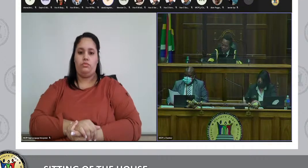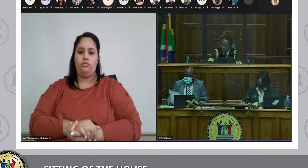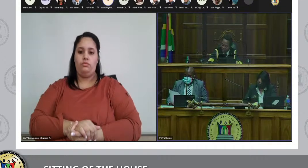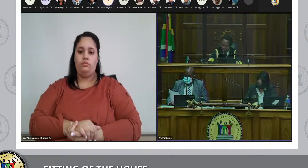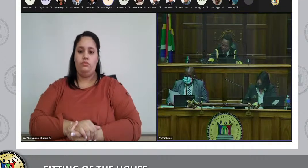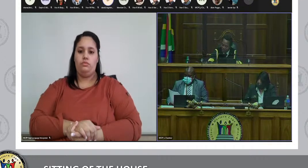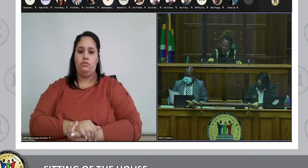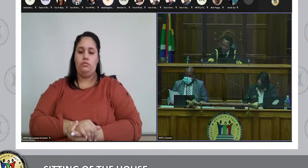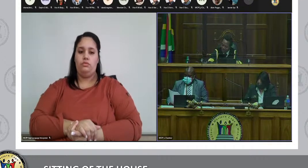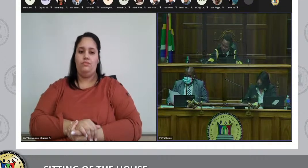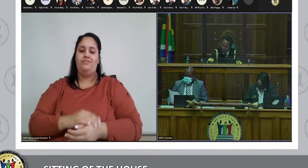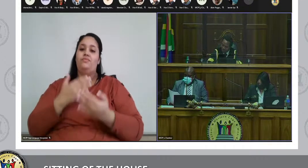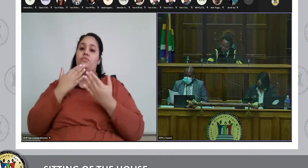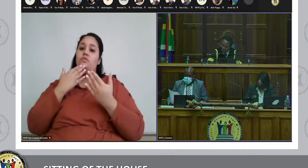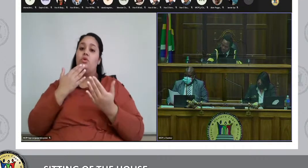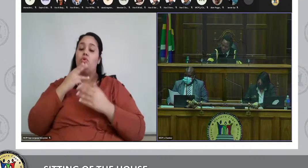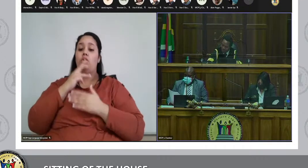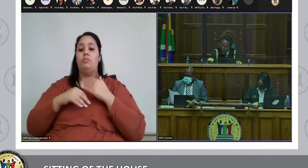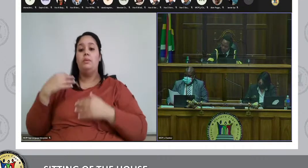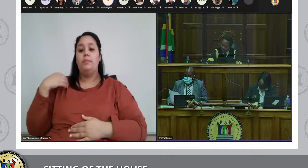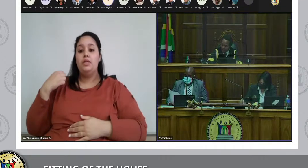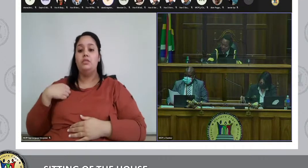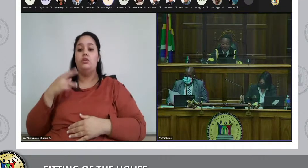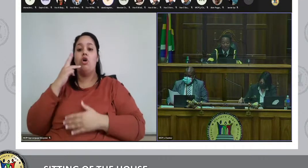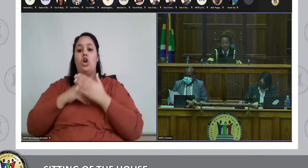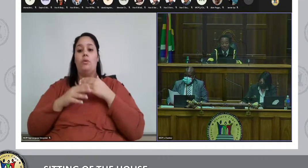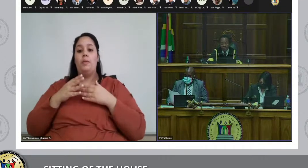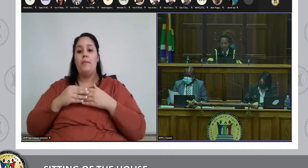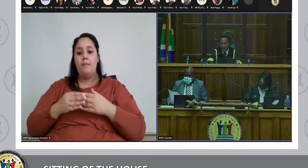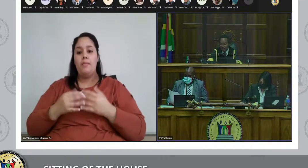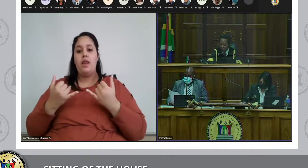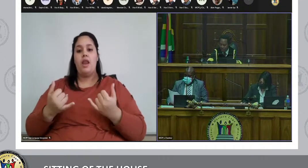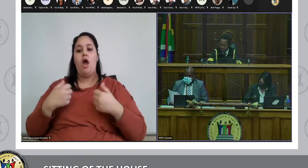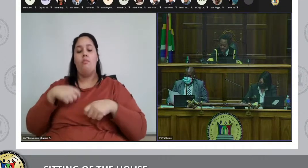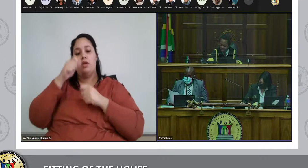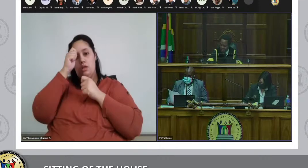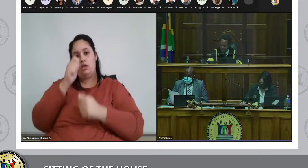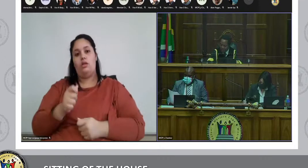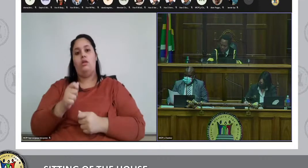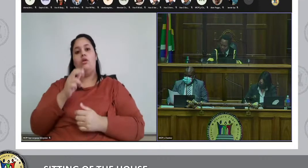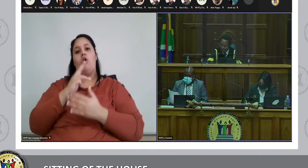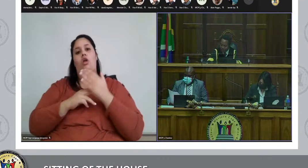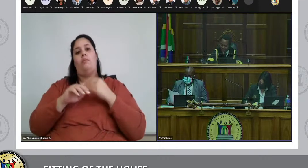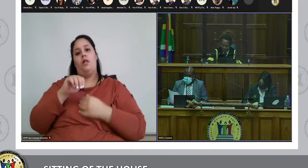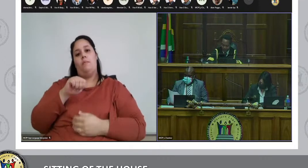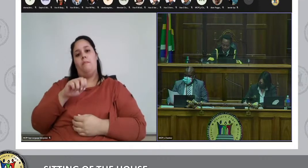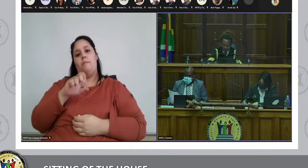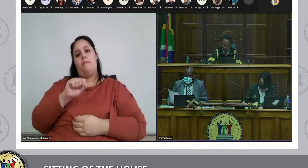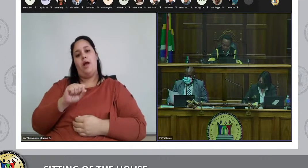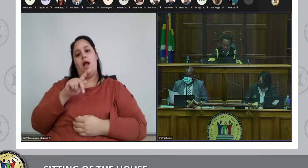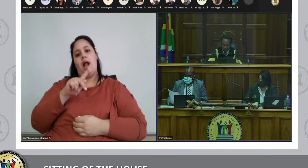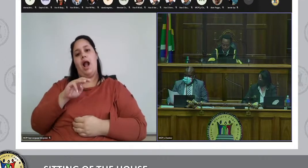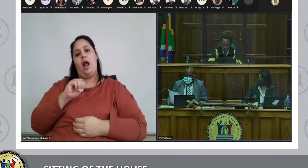Thank you, Honorable Minister, honorable members. I now recognize Honorable Makamba Poja.